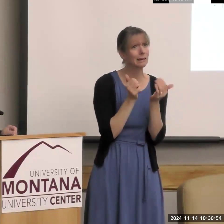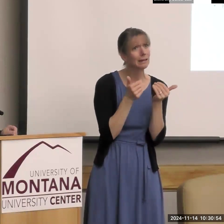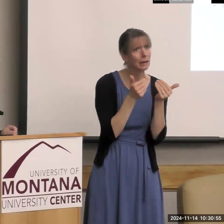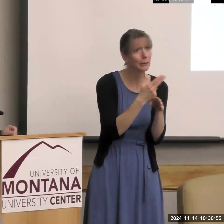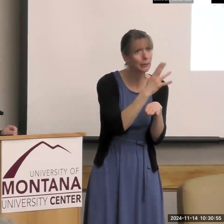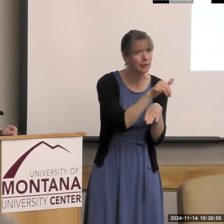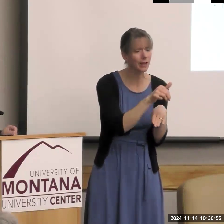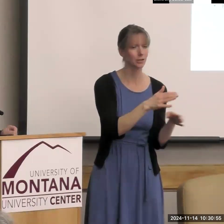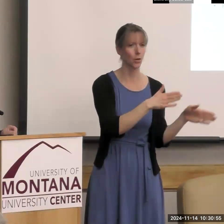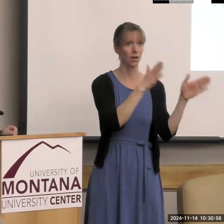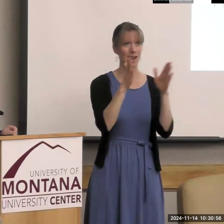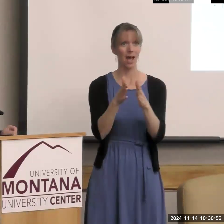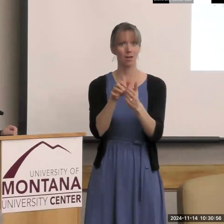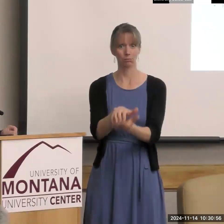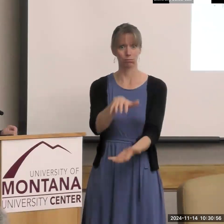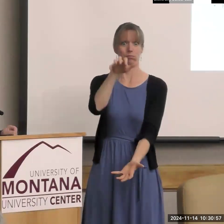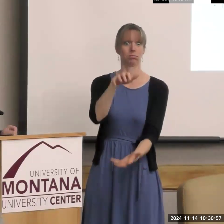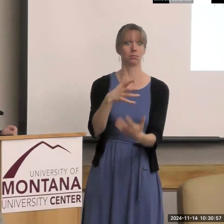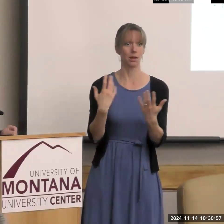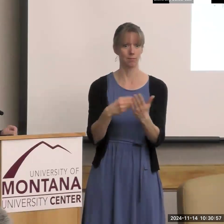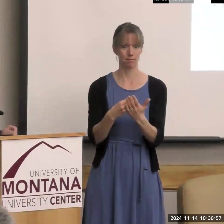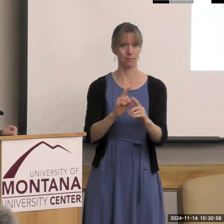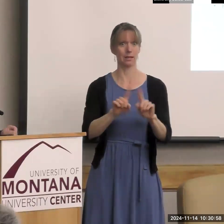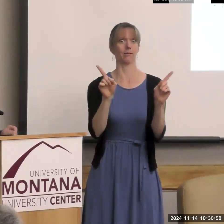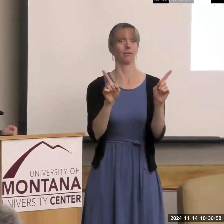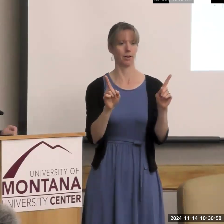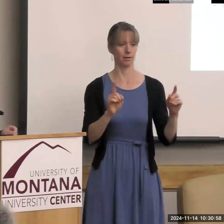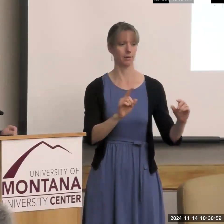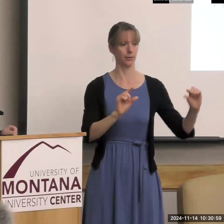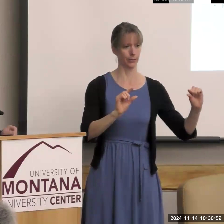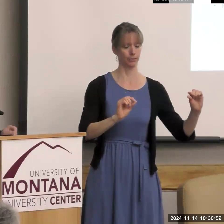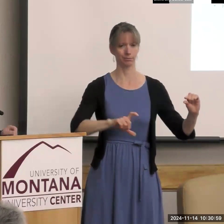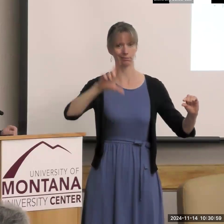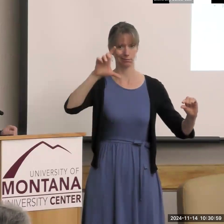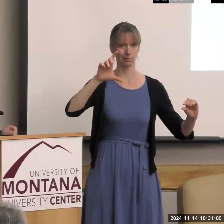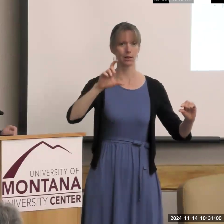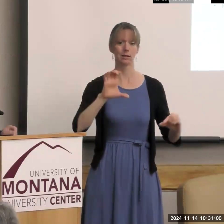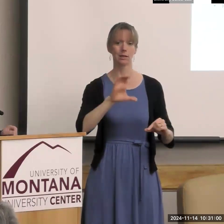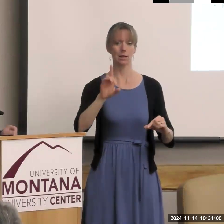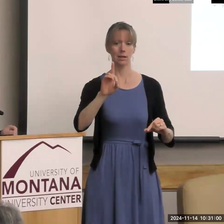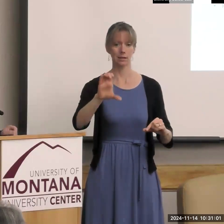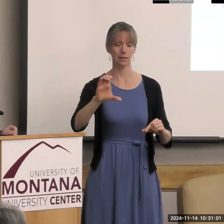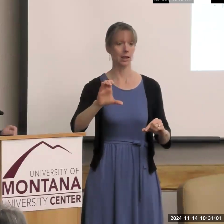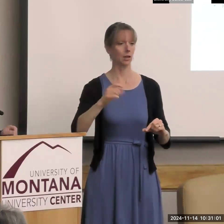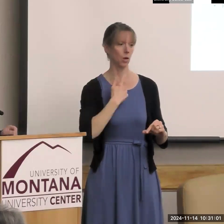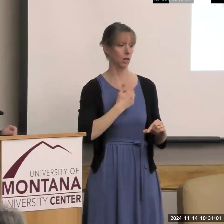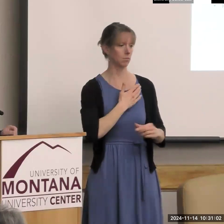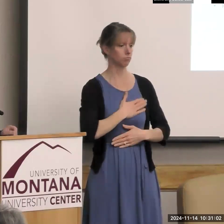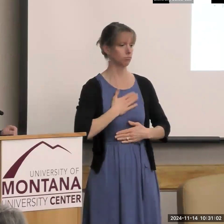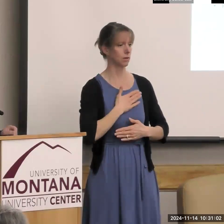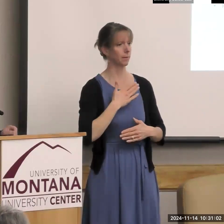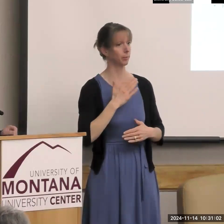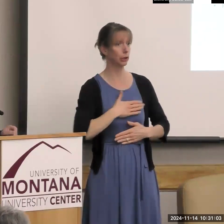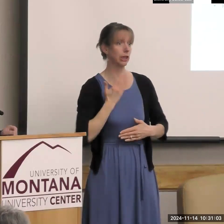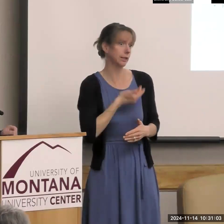So we're in a little bit different situation now. The CDC is very welcoming of the work we do.